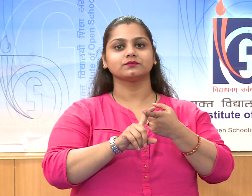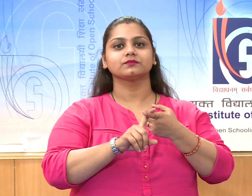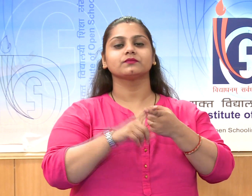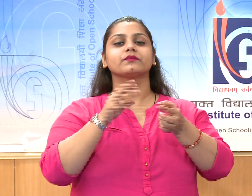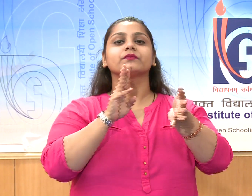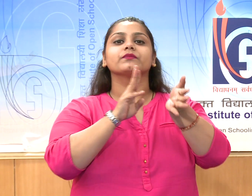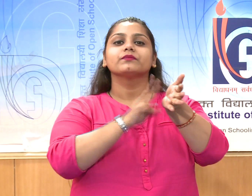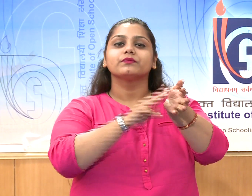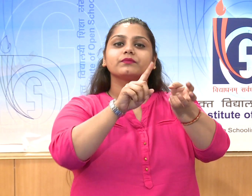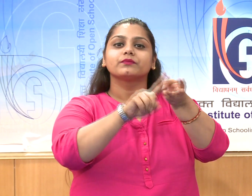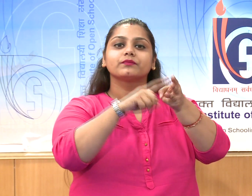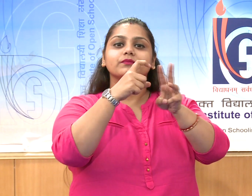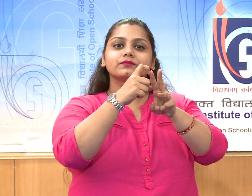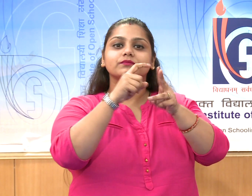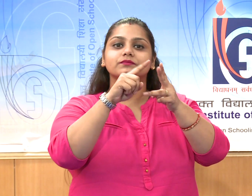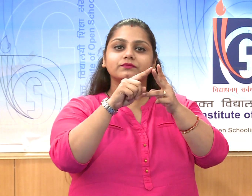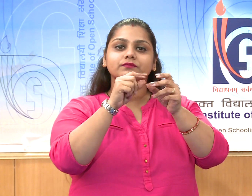medieval world.